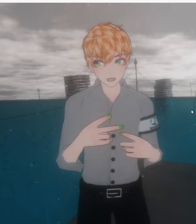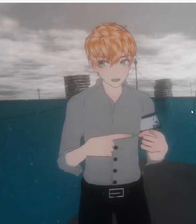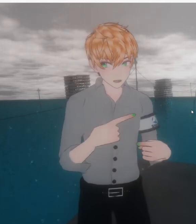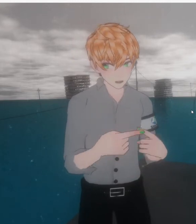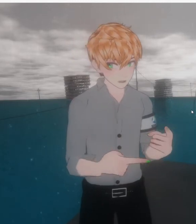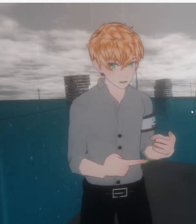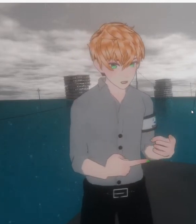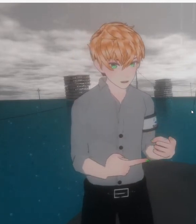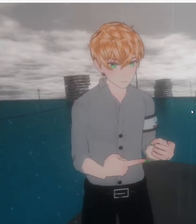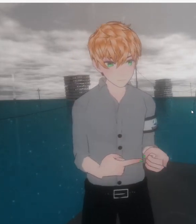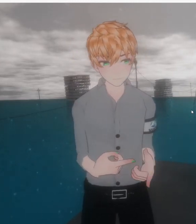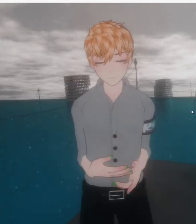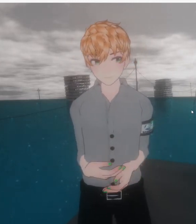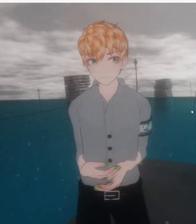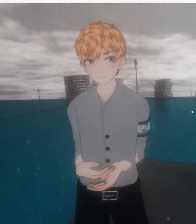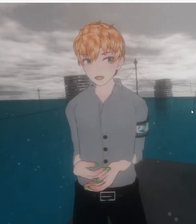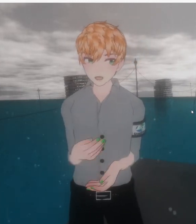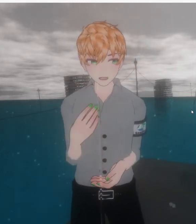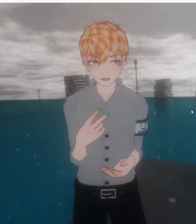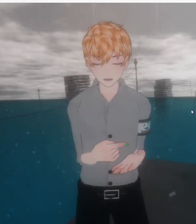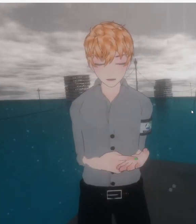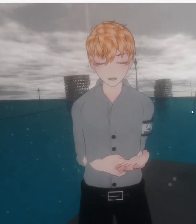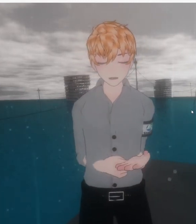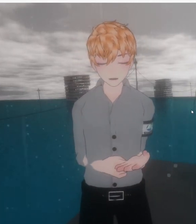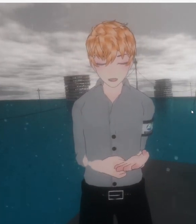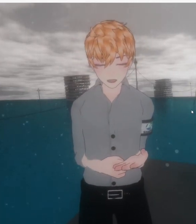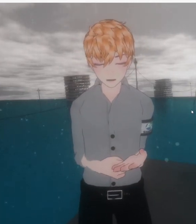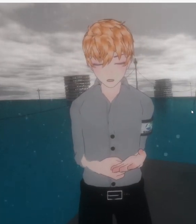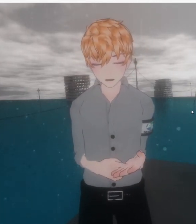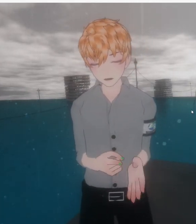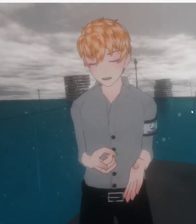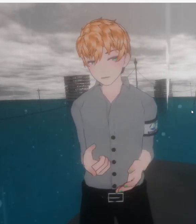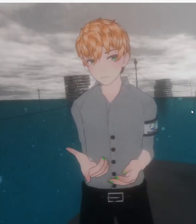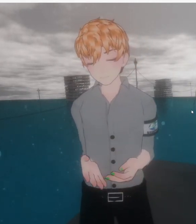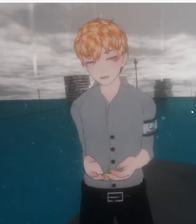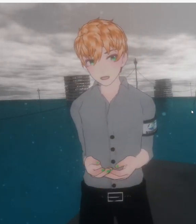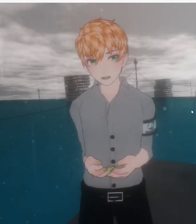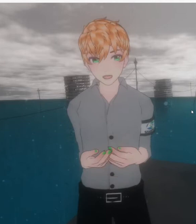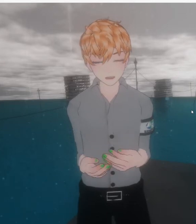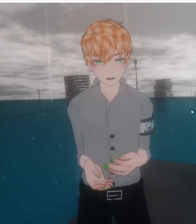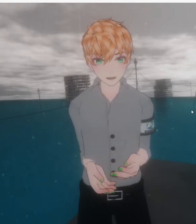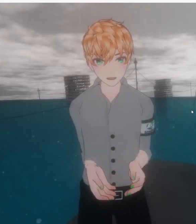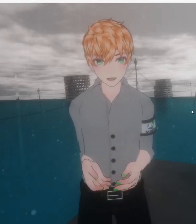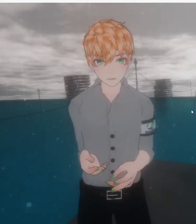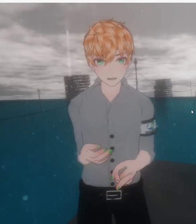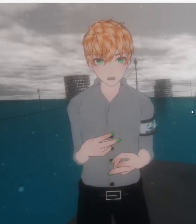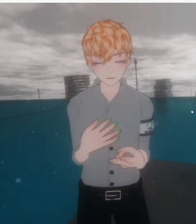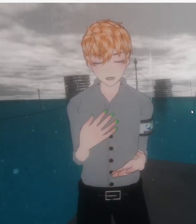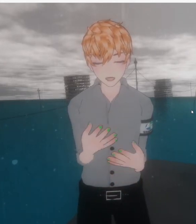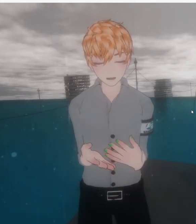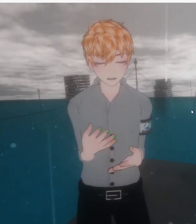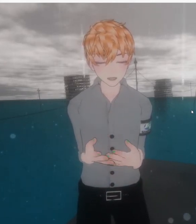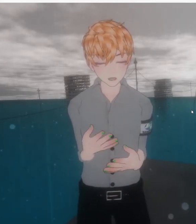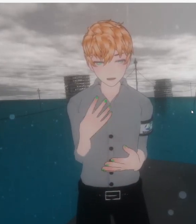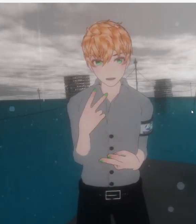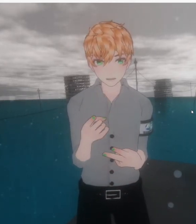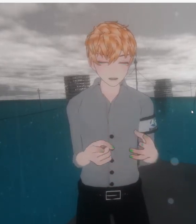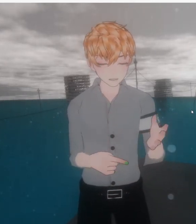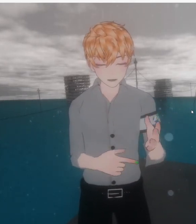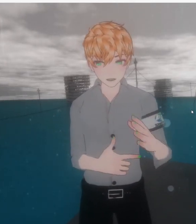of myself. I get ahead of myself in writing, for one thing, and I definitely get ahead of myself when I am simultaneously speaking and